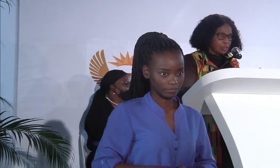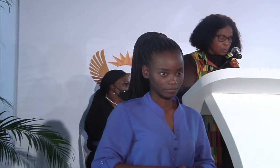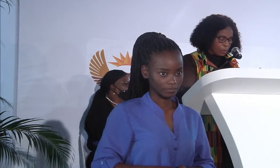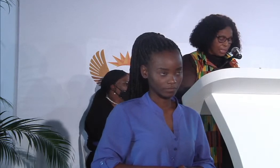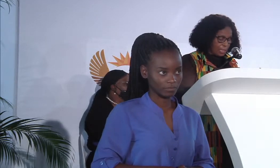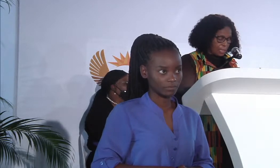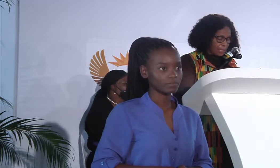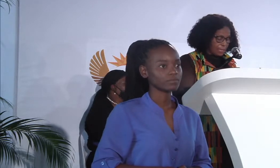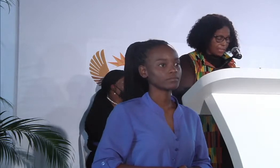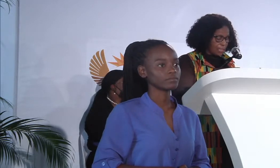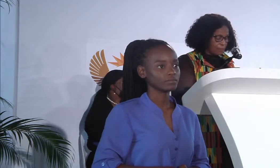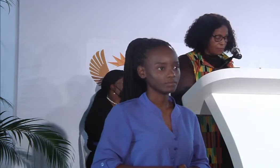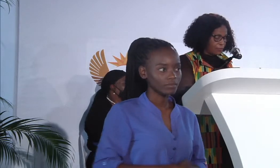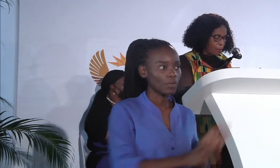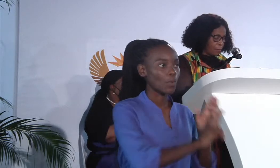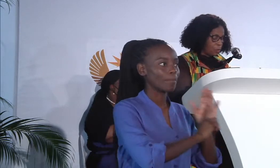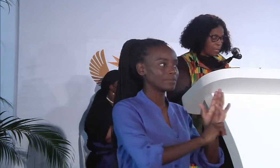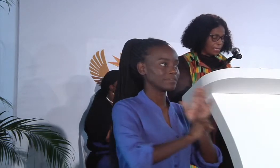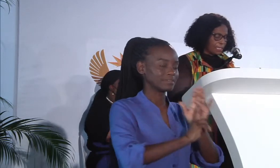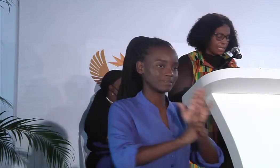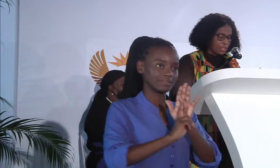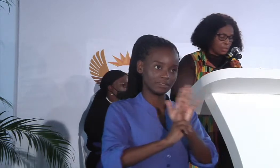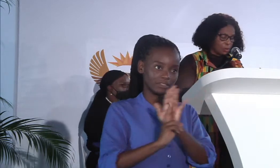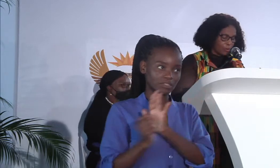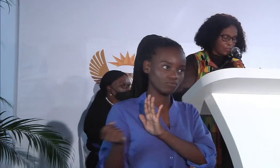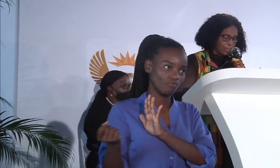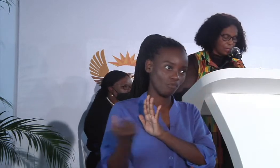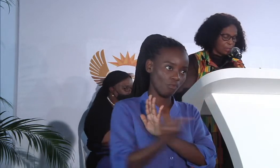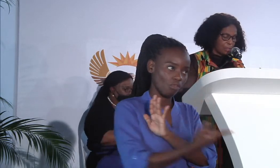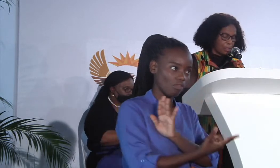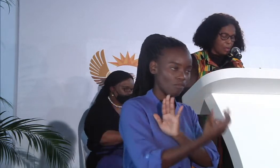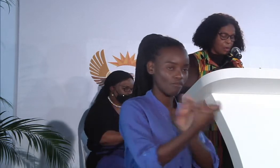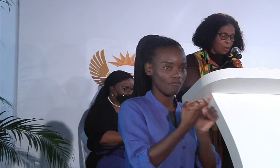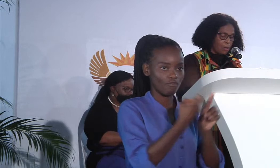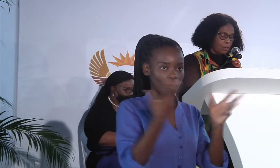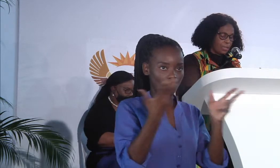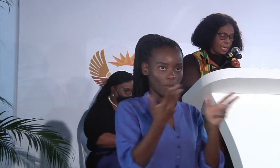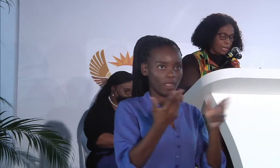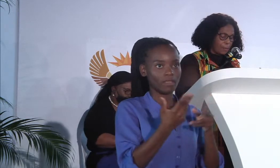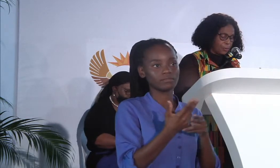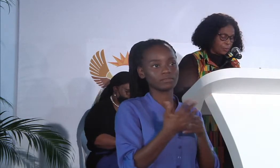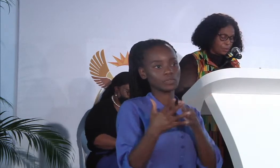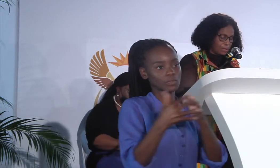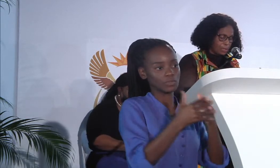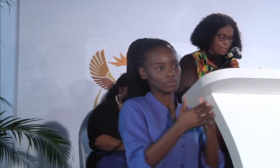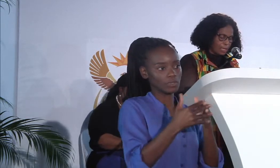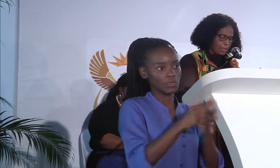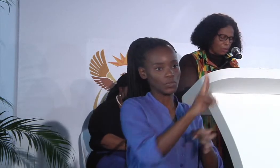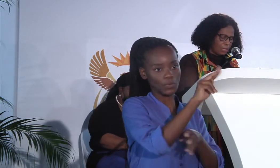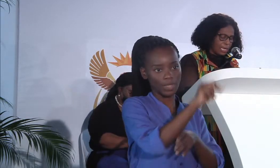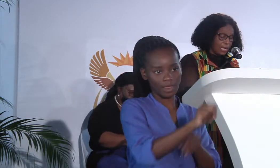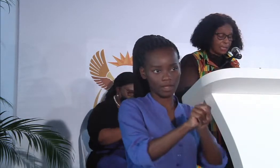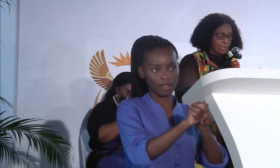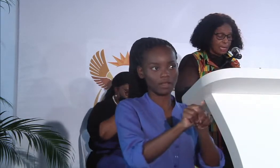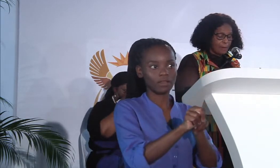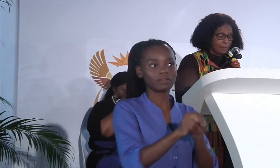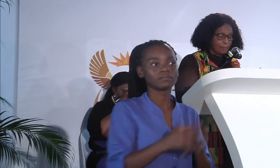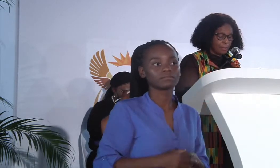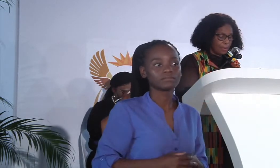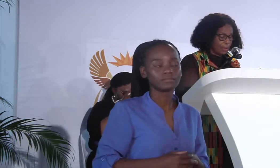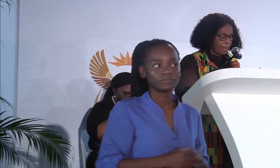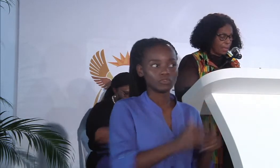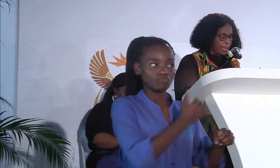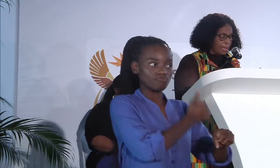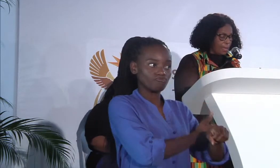Greetings to the representatives from United Nations Office on Drug Abuse, on Drug and Crime.